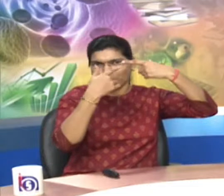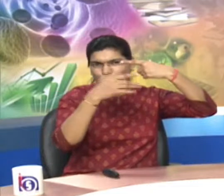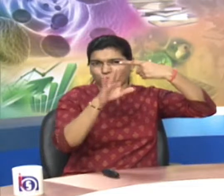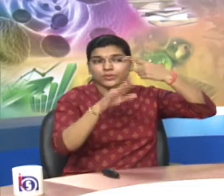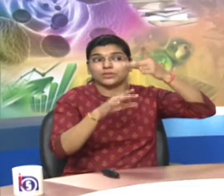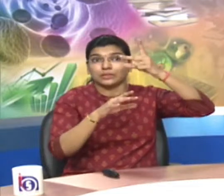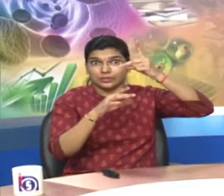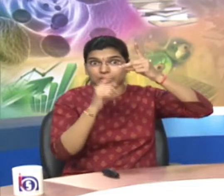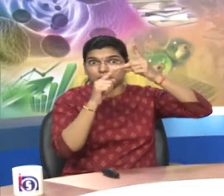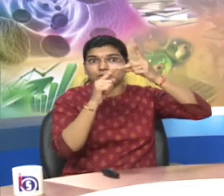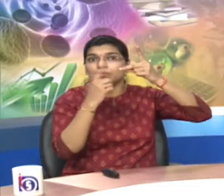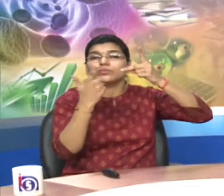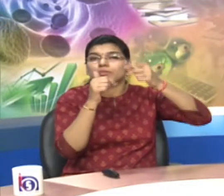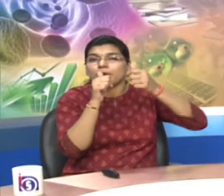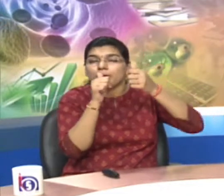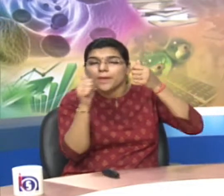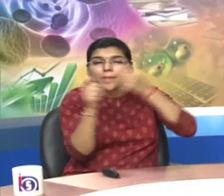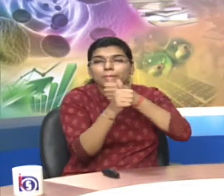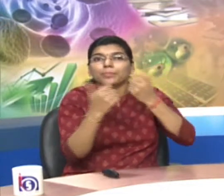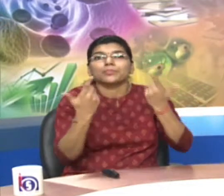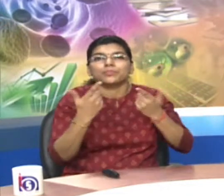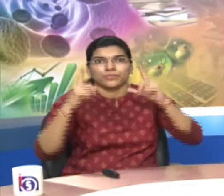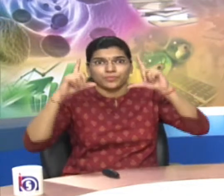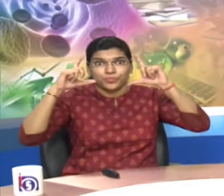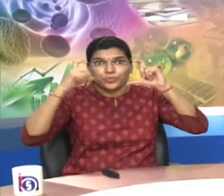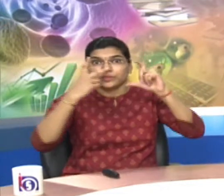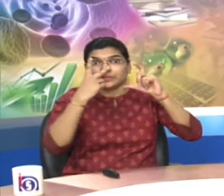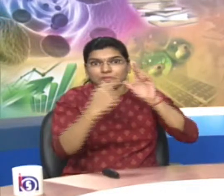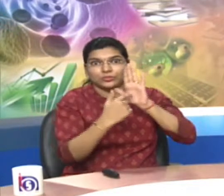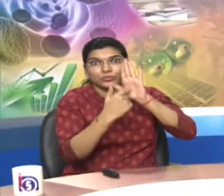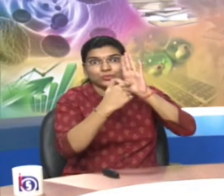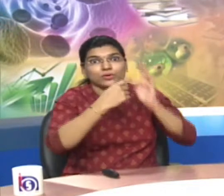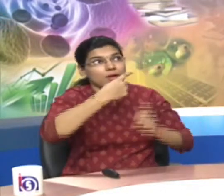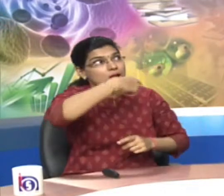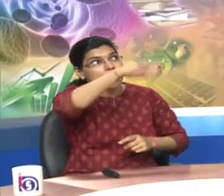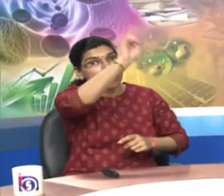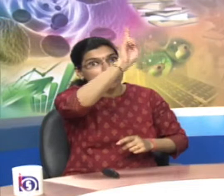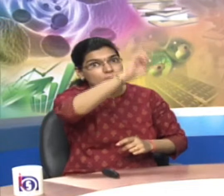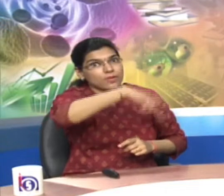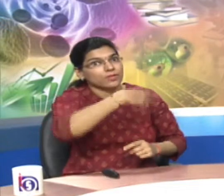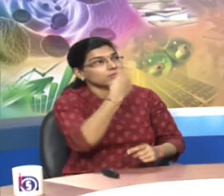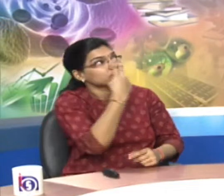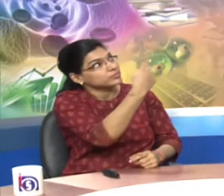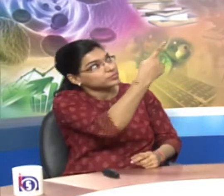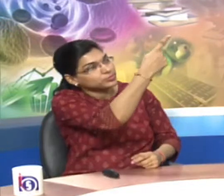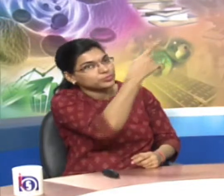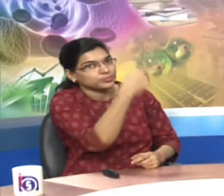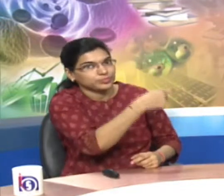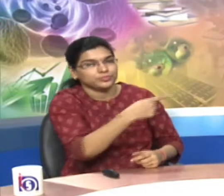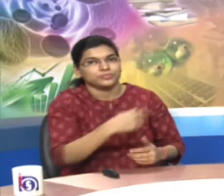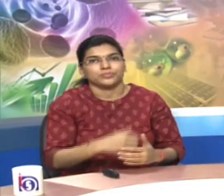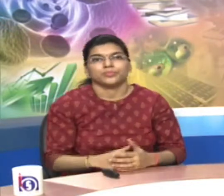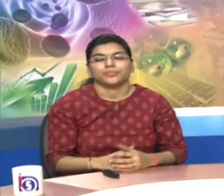Before I explained you the first point, auto fit, now I will explain you the